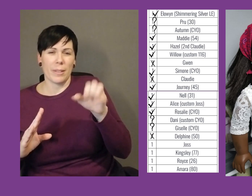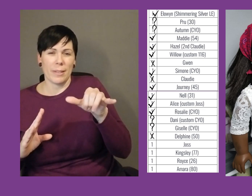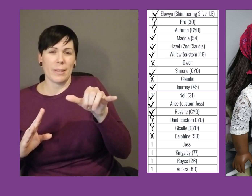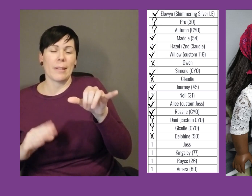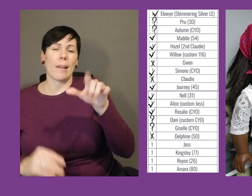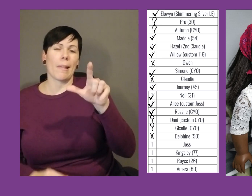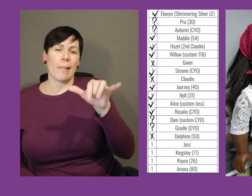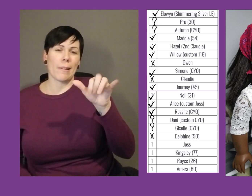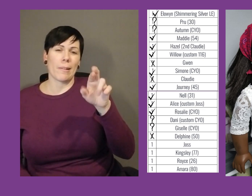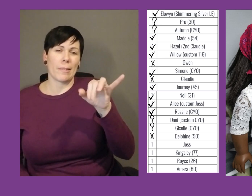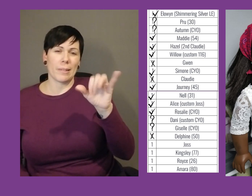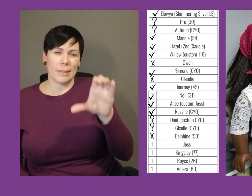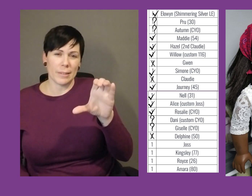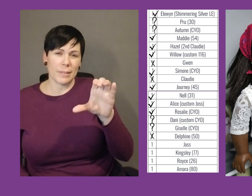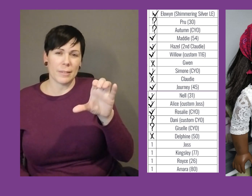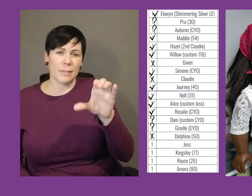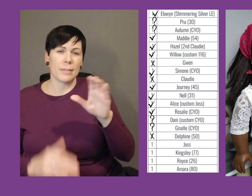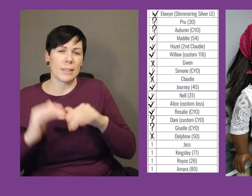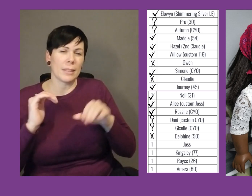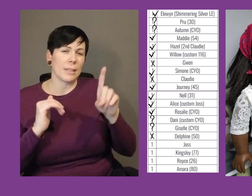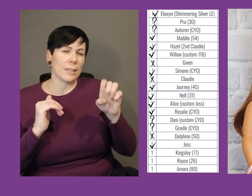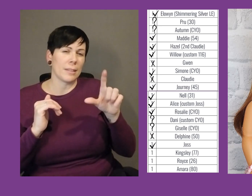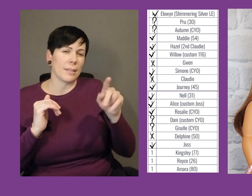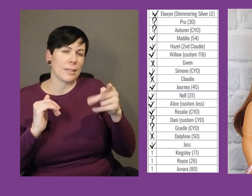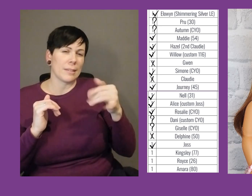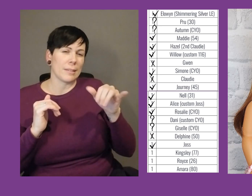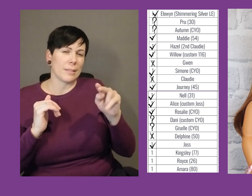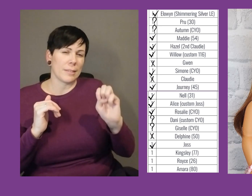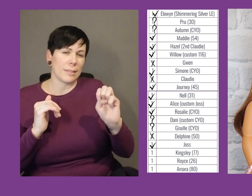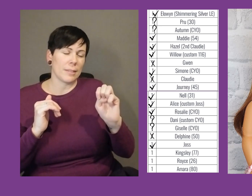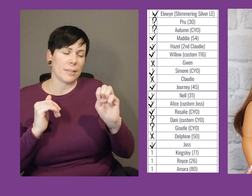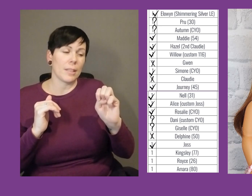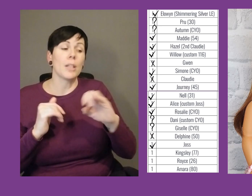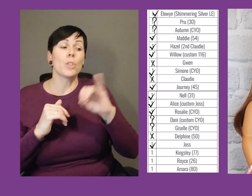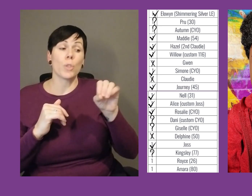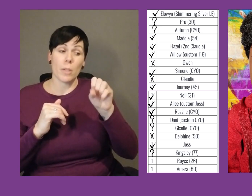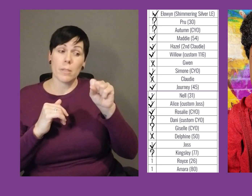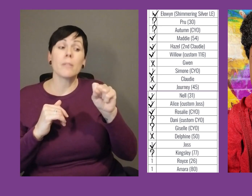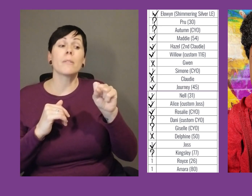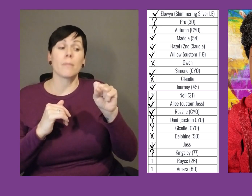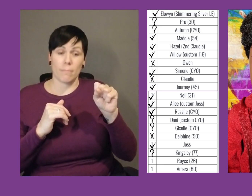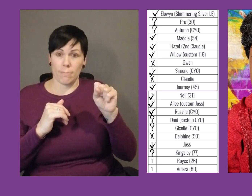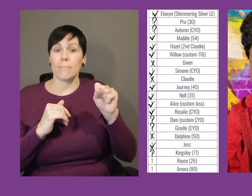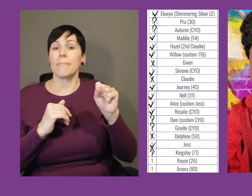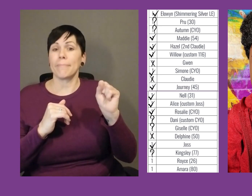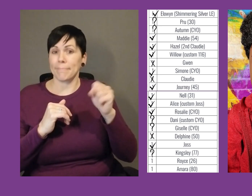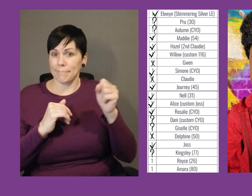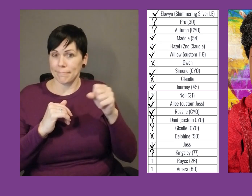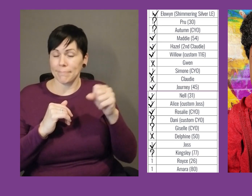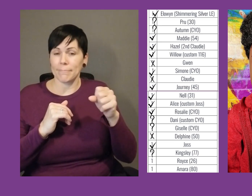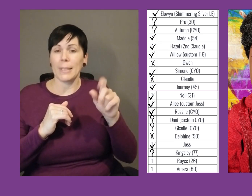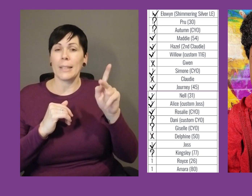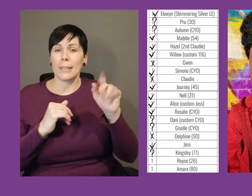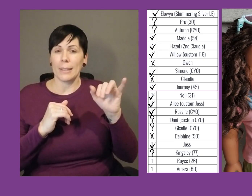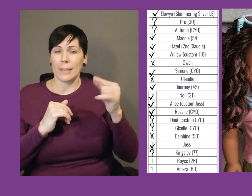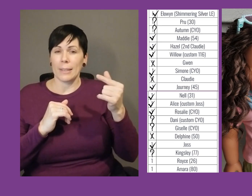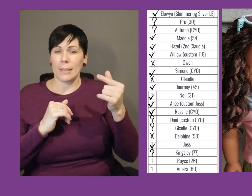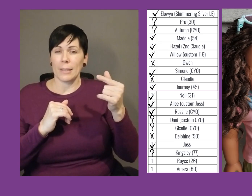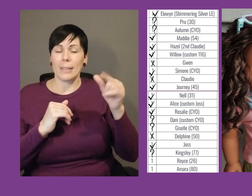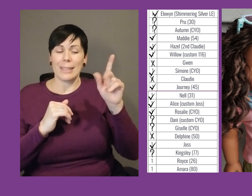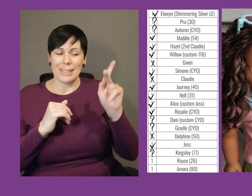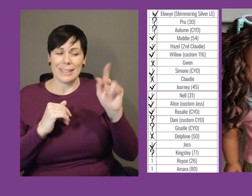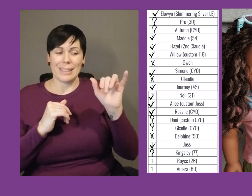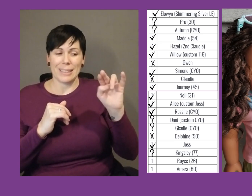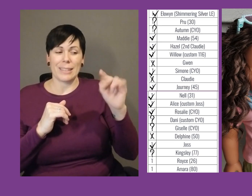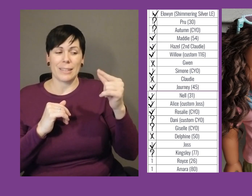Delphine, but she's really pretty. Joss, yes. Kingsley, probably. Royce, I don't know,